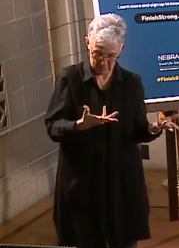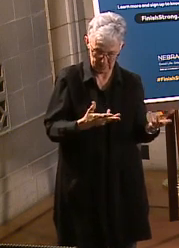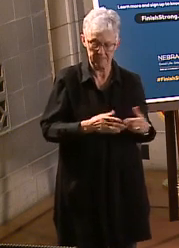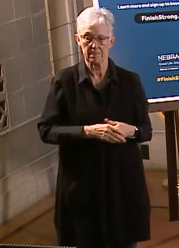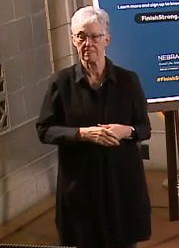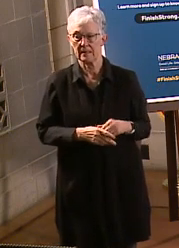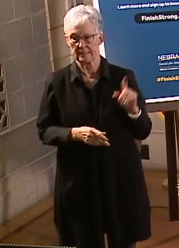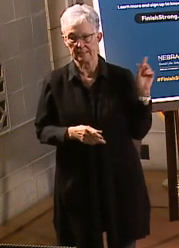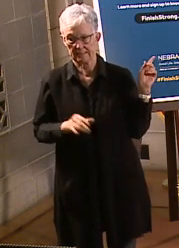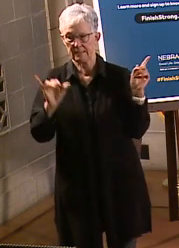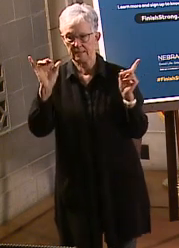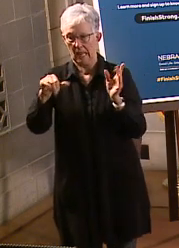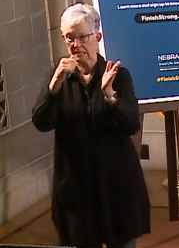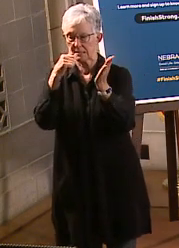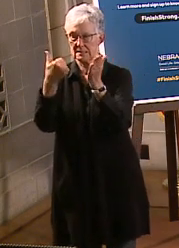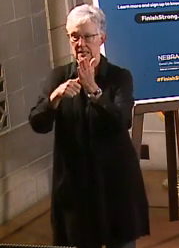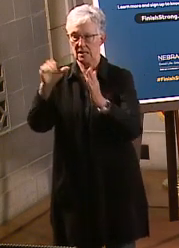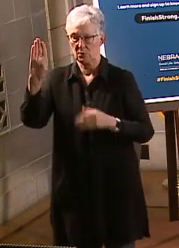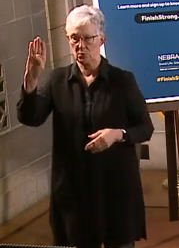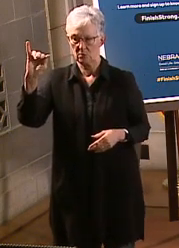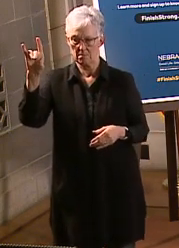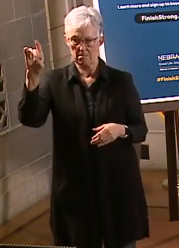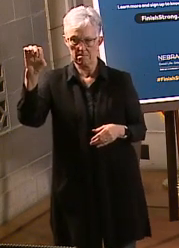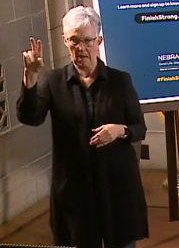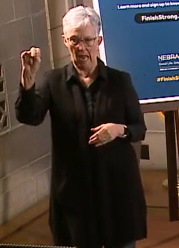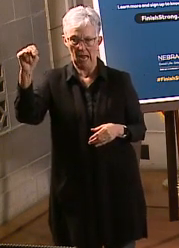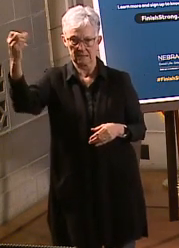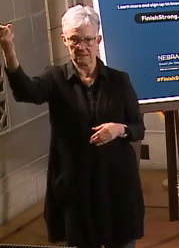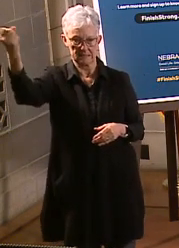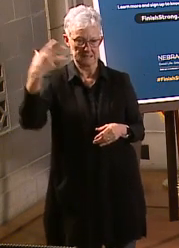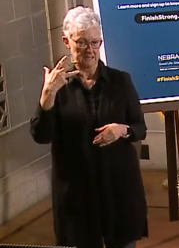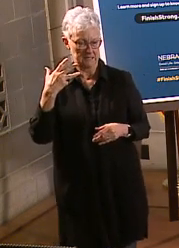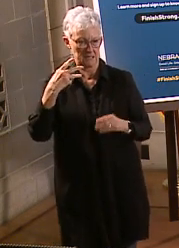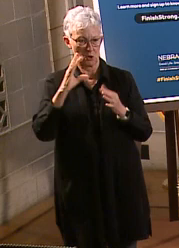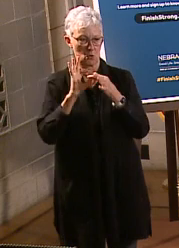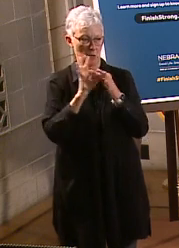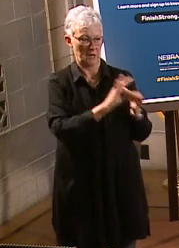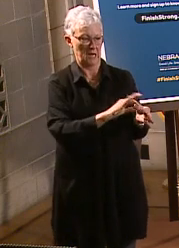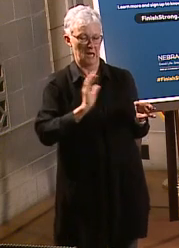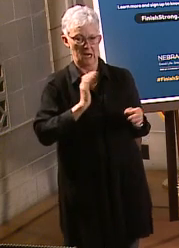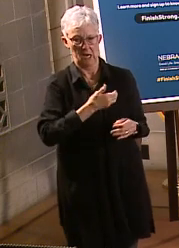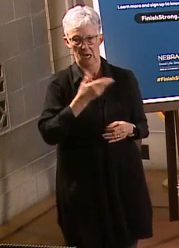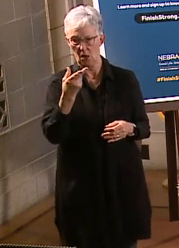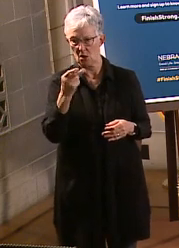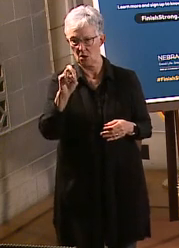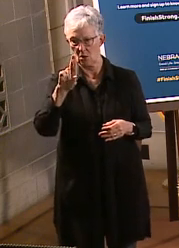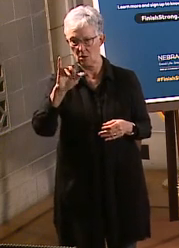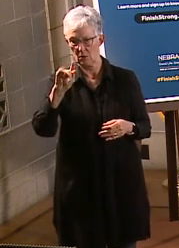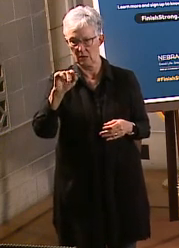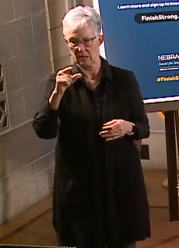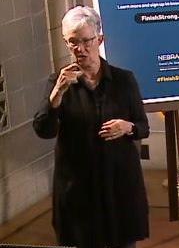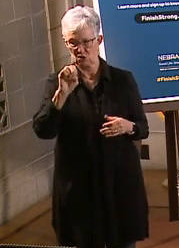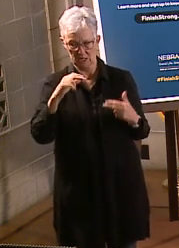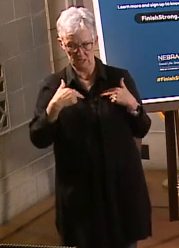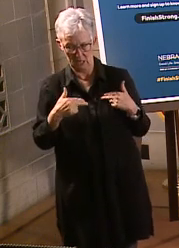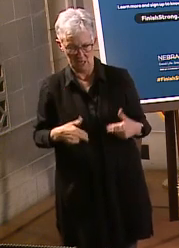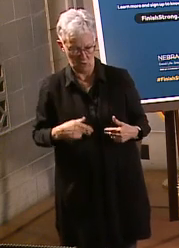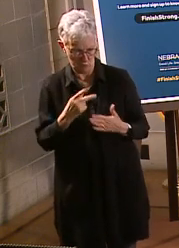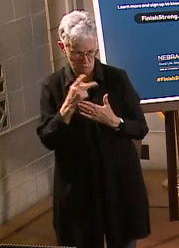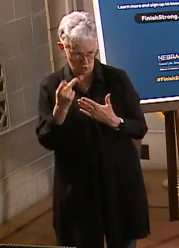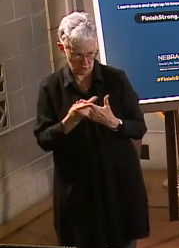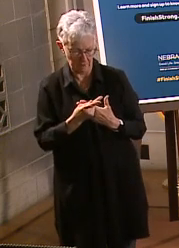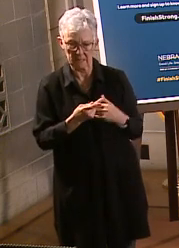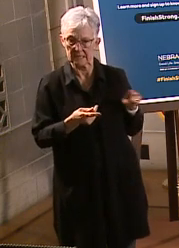the letter that the Biden administration sent us with regard to our Heritage Health program. This is the Medicaid expansion. And this is a